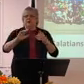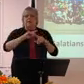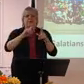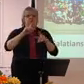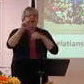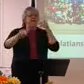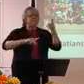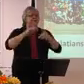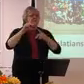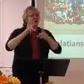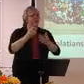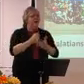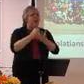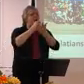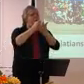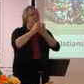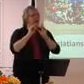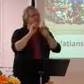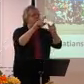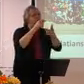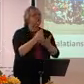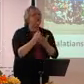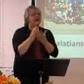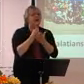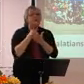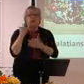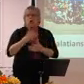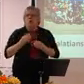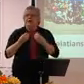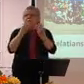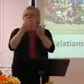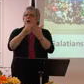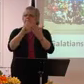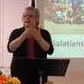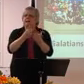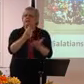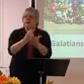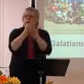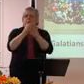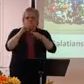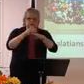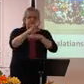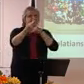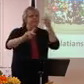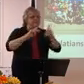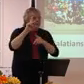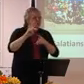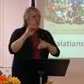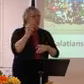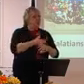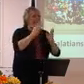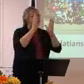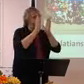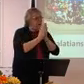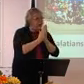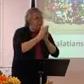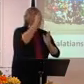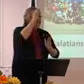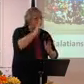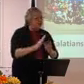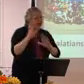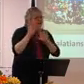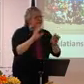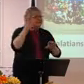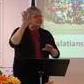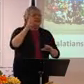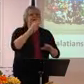got people because we've given money, because we've sent people, we've been praying. God does